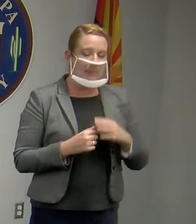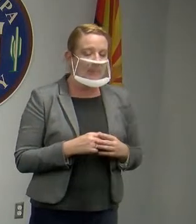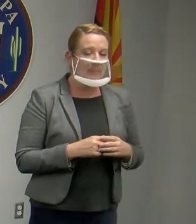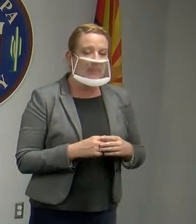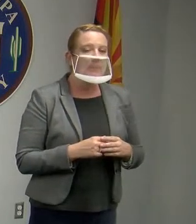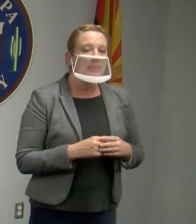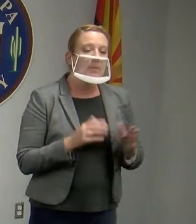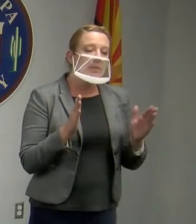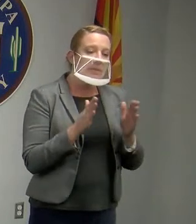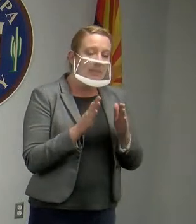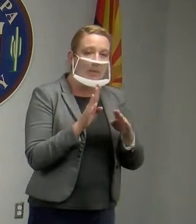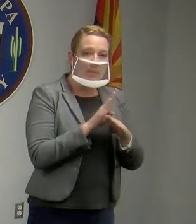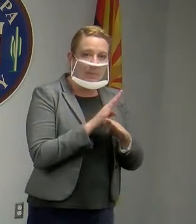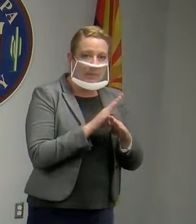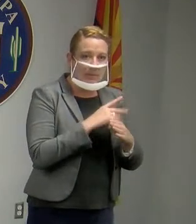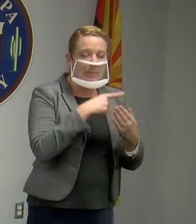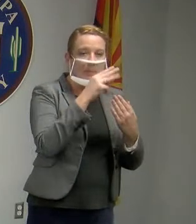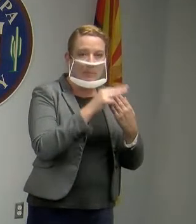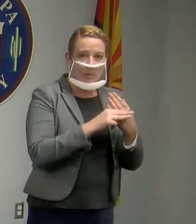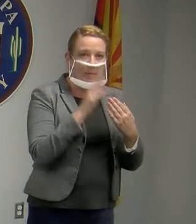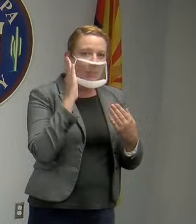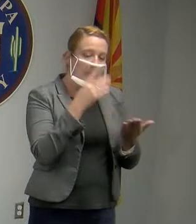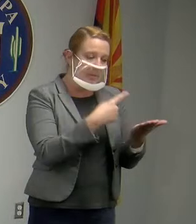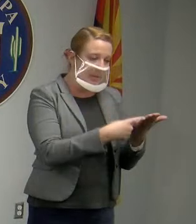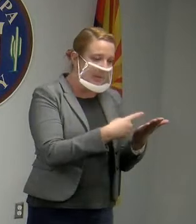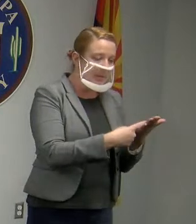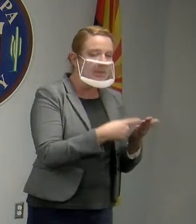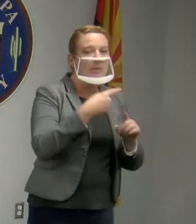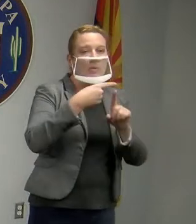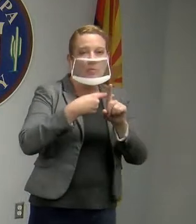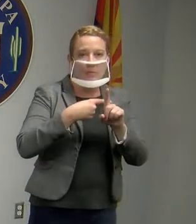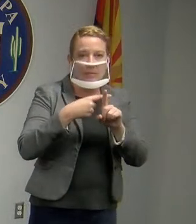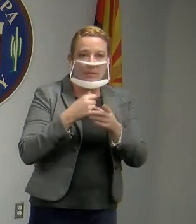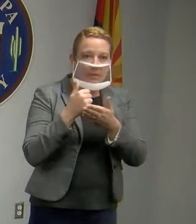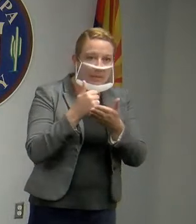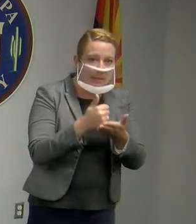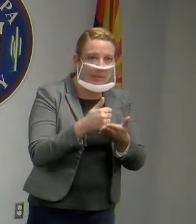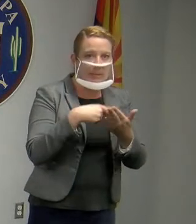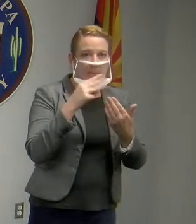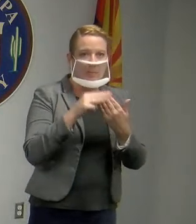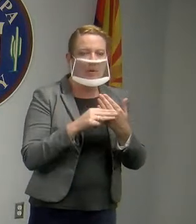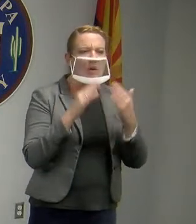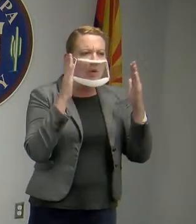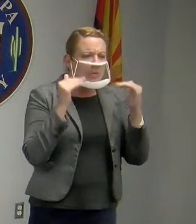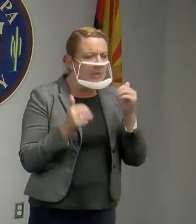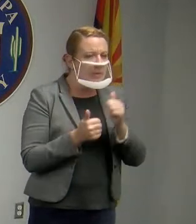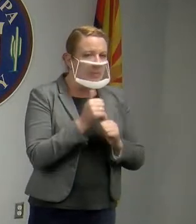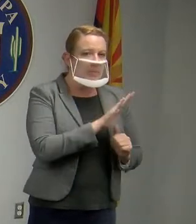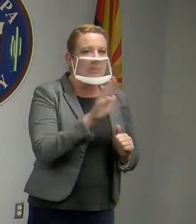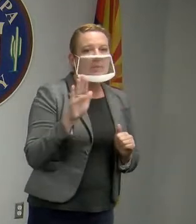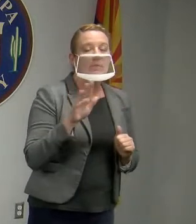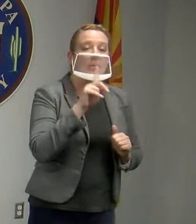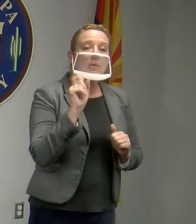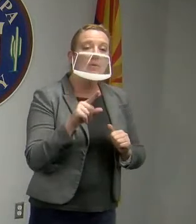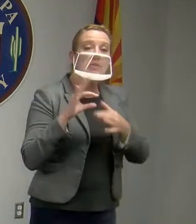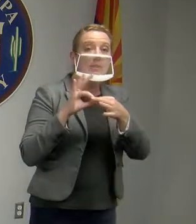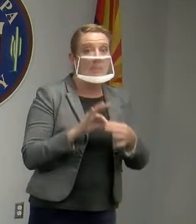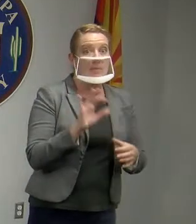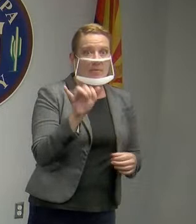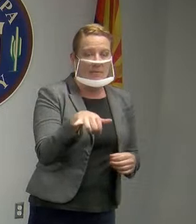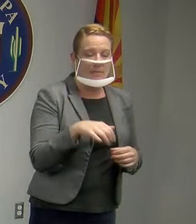small business program as well as the rental assistance program. So we hope you'll direct most of your questions into those